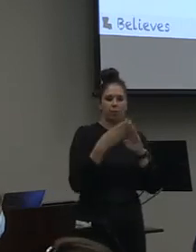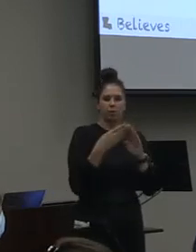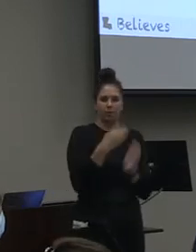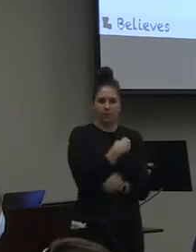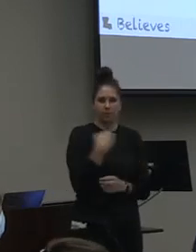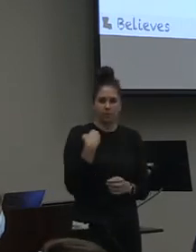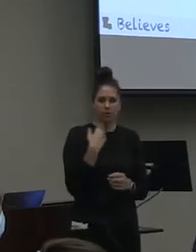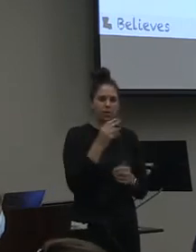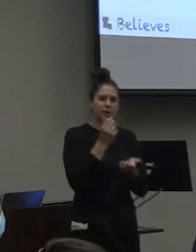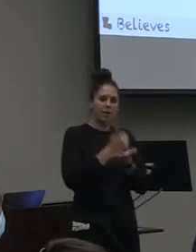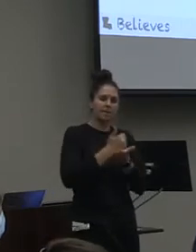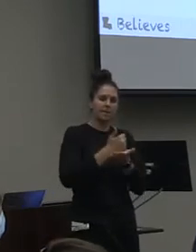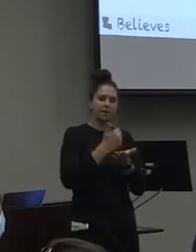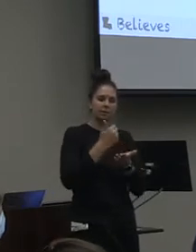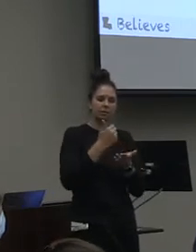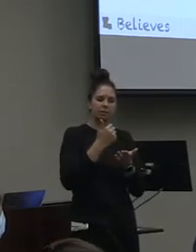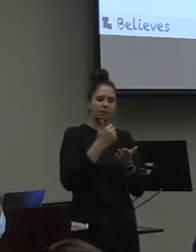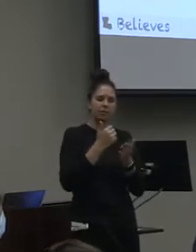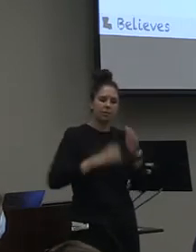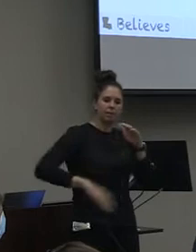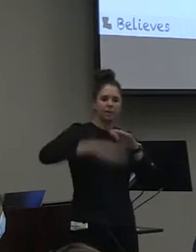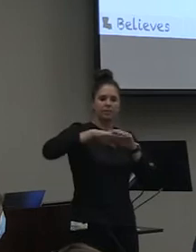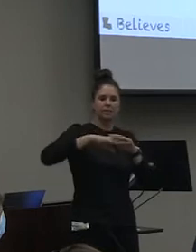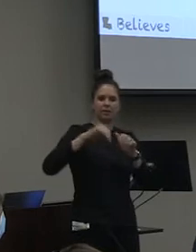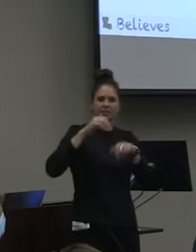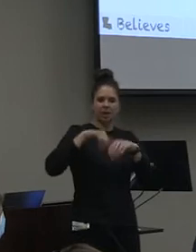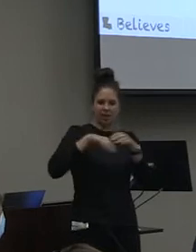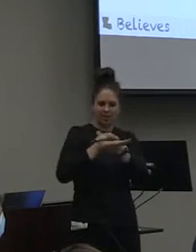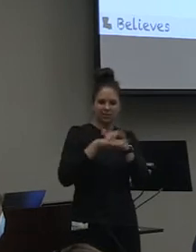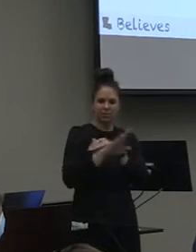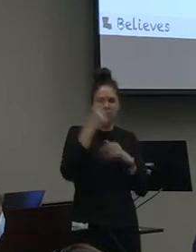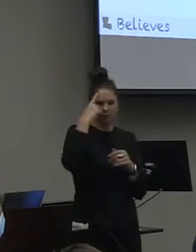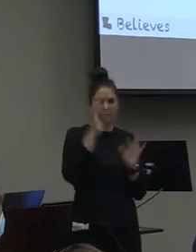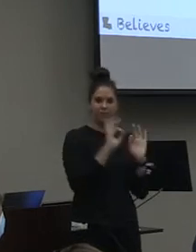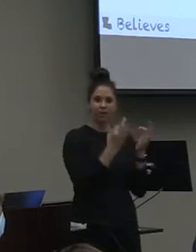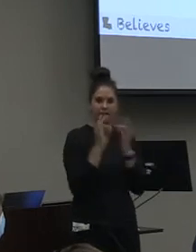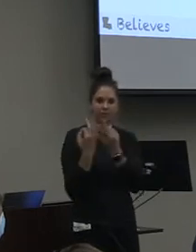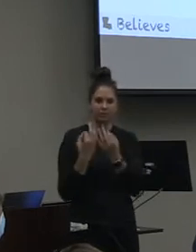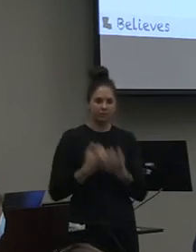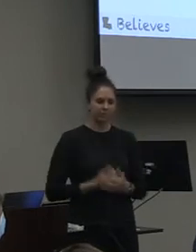members and helping to maximize access for families.